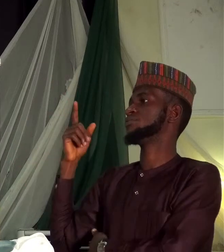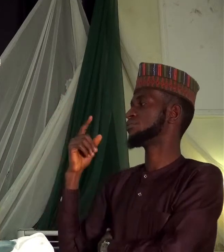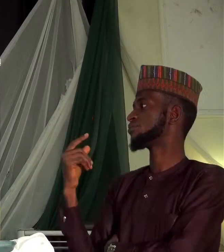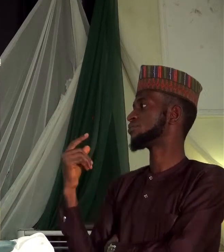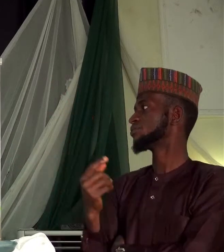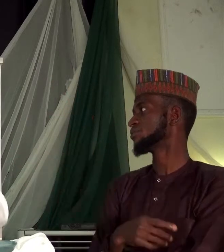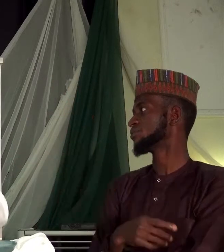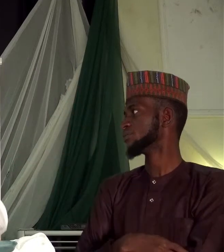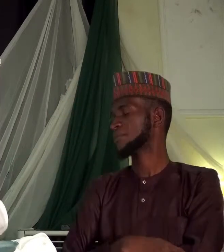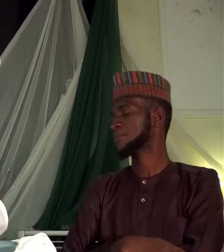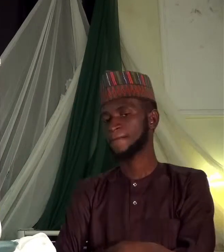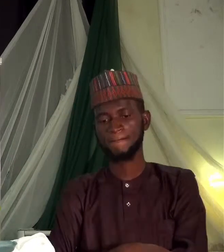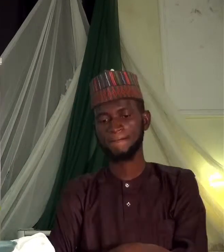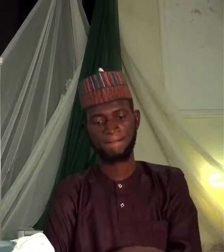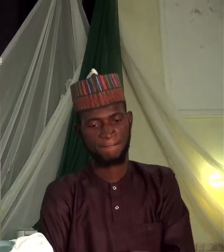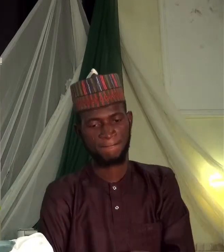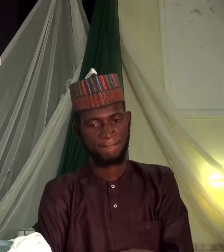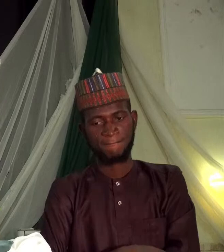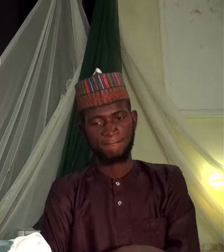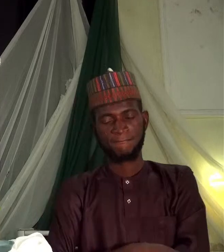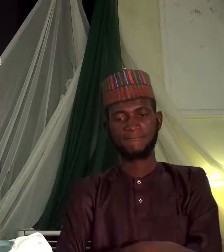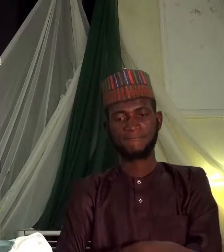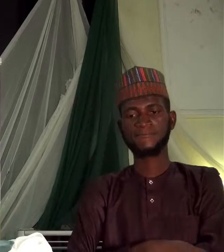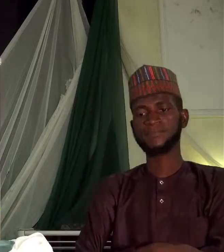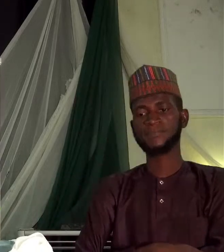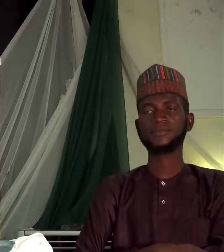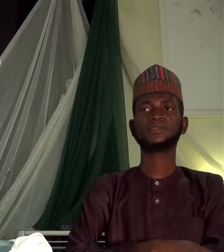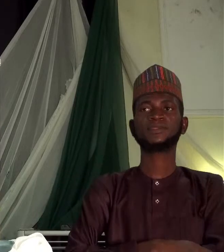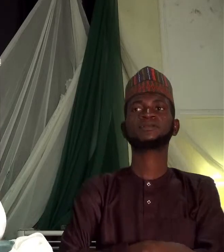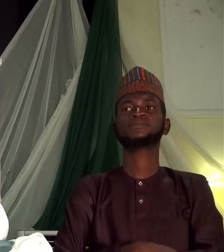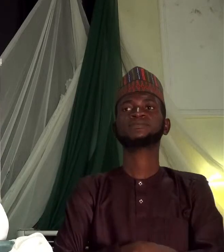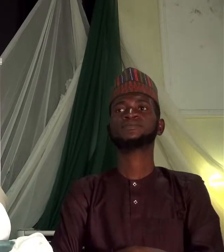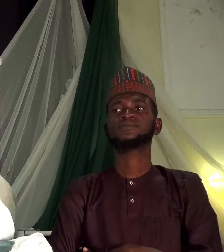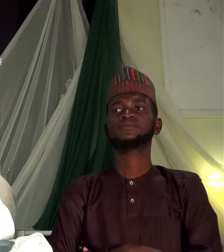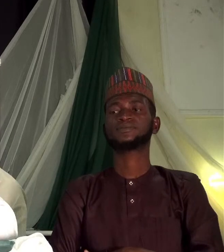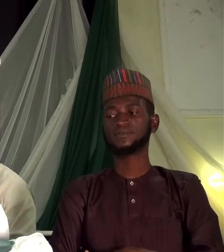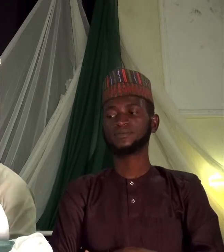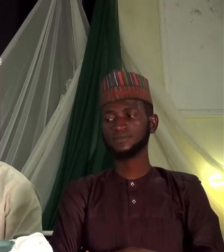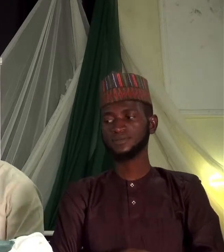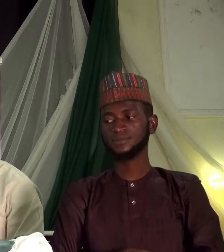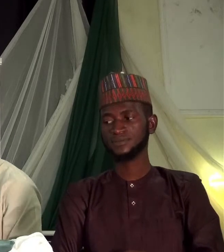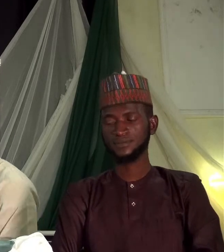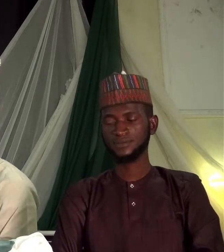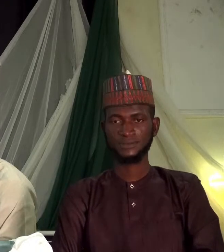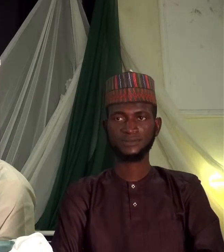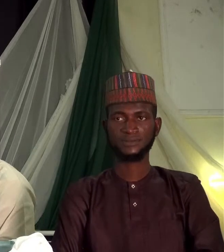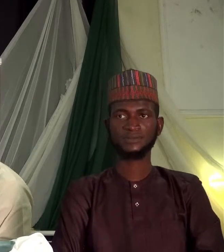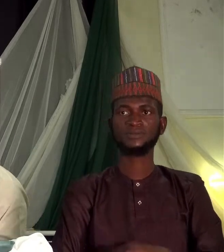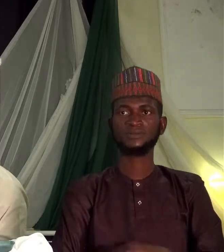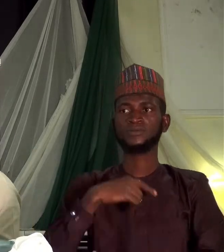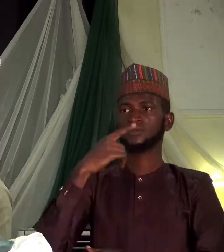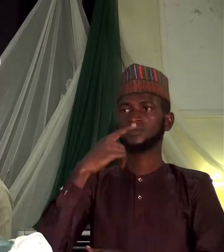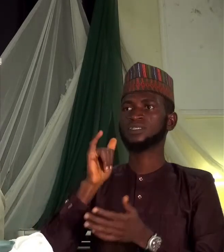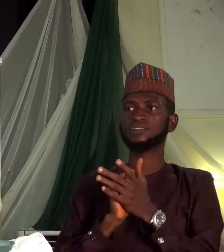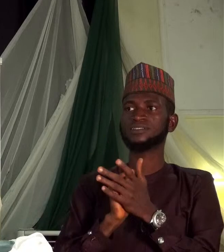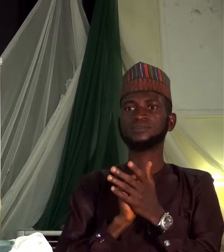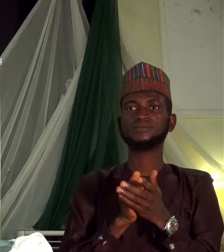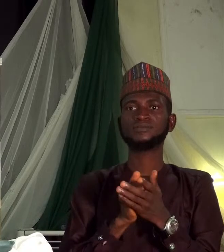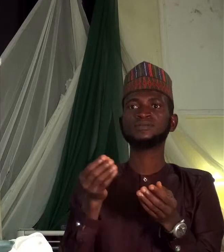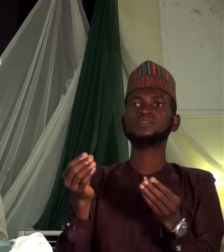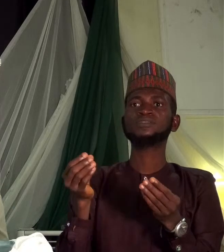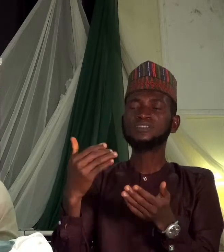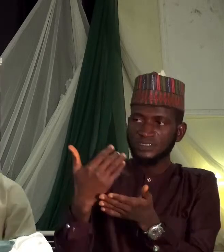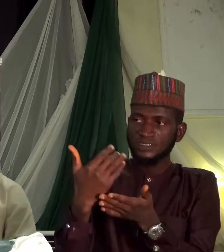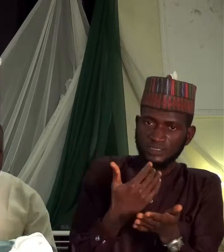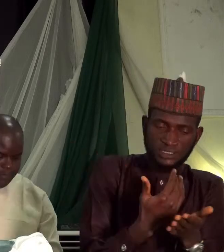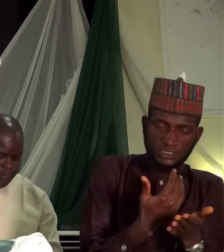ba joku Well, like I said, I put up a 30-page document to